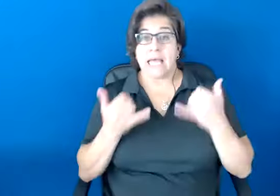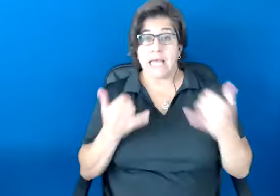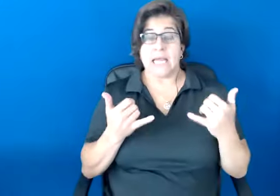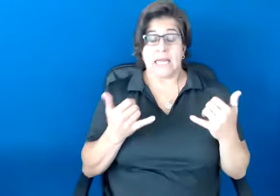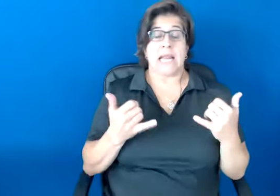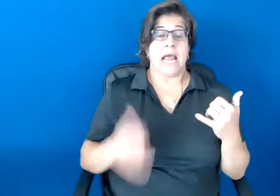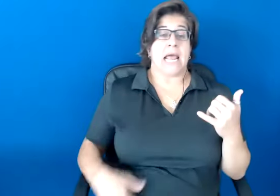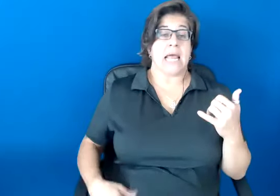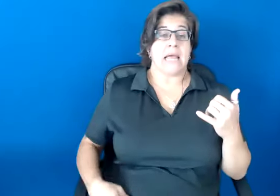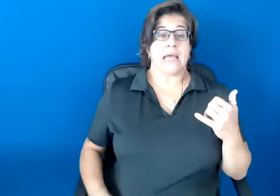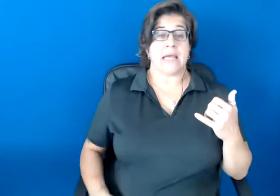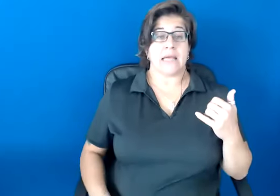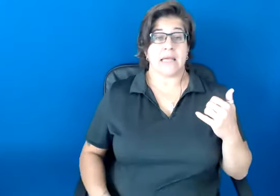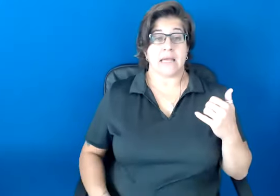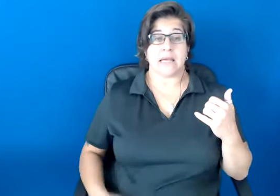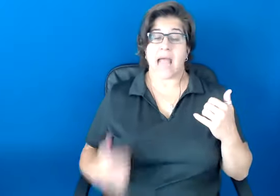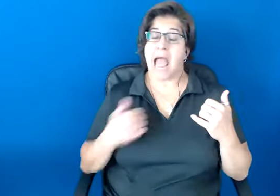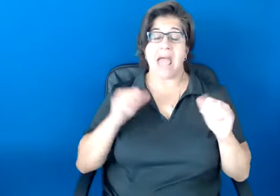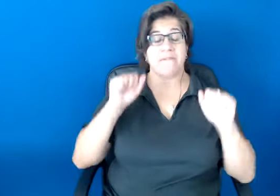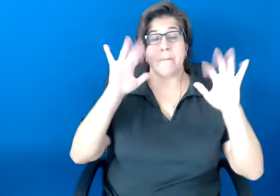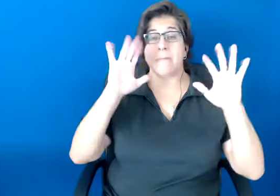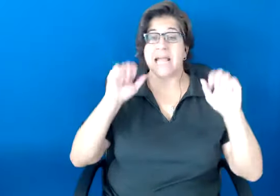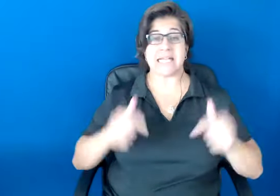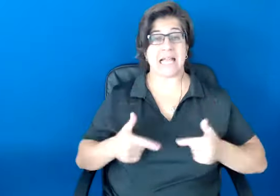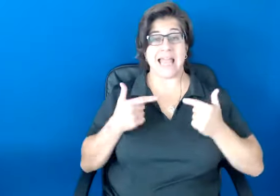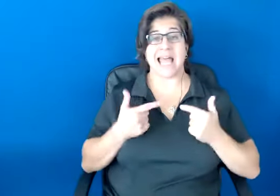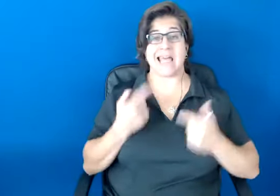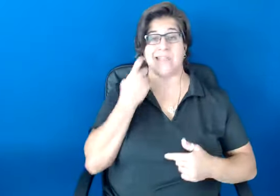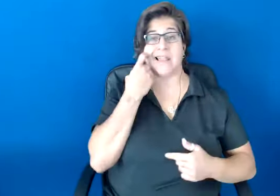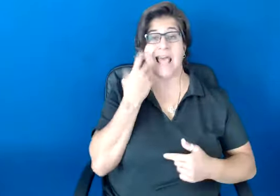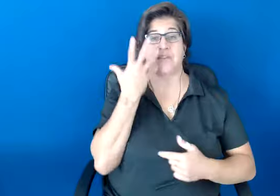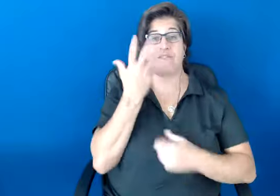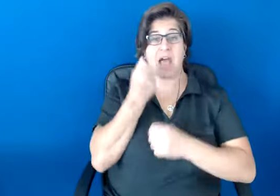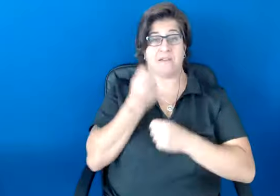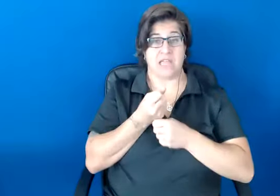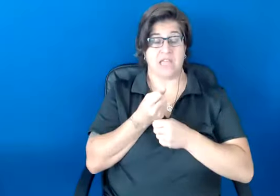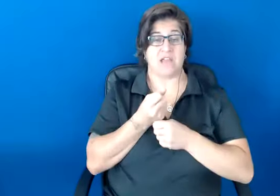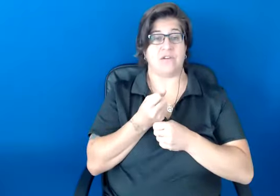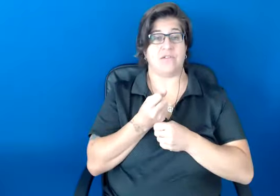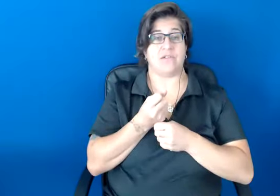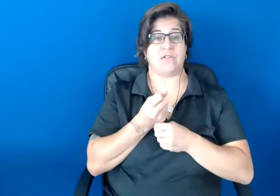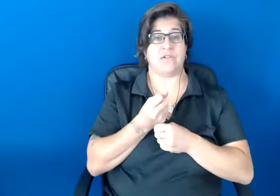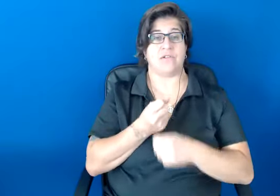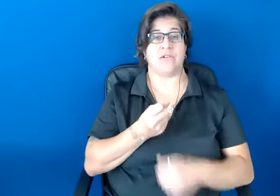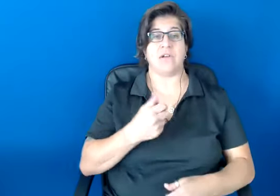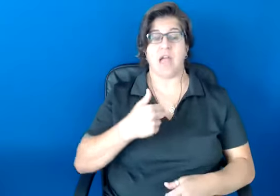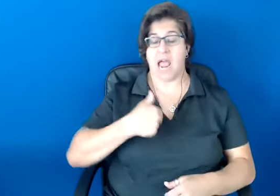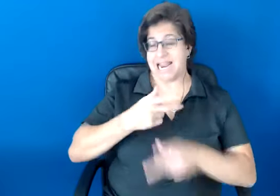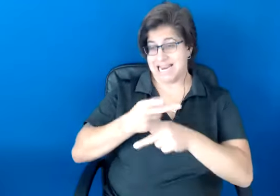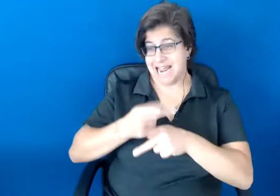who has an amazing life. For the last 5 years, I have been my husband's